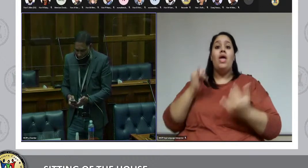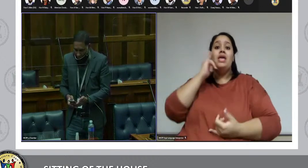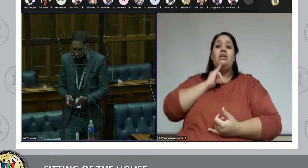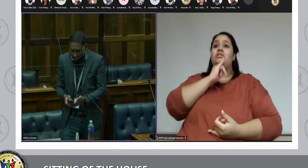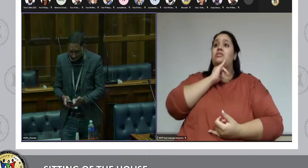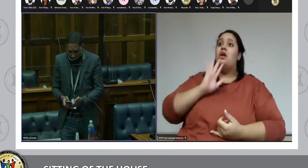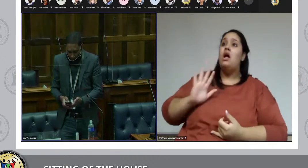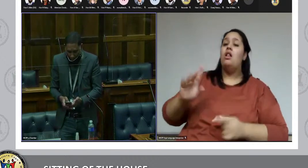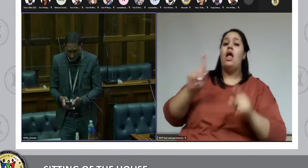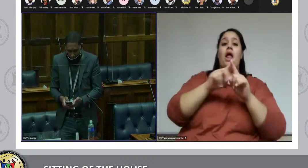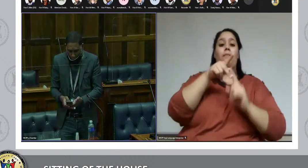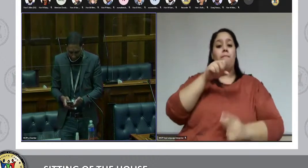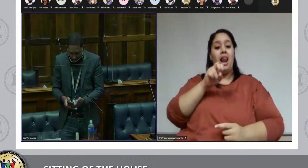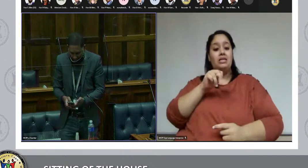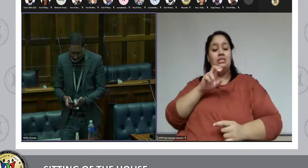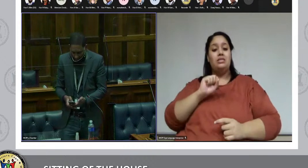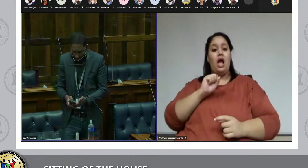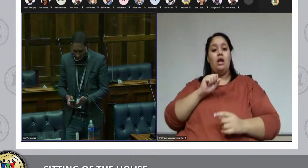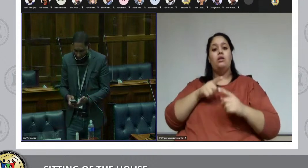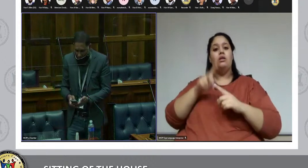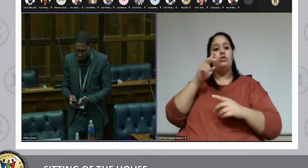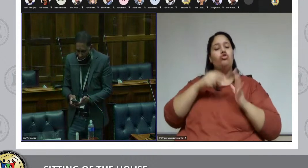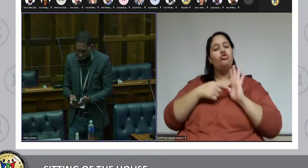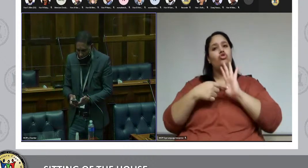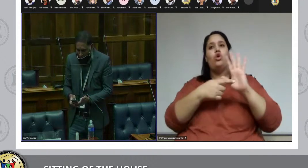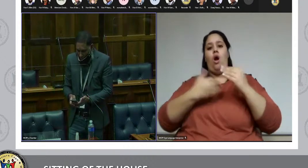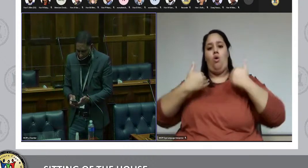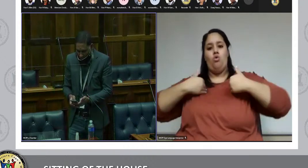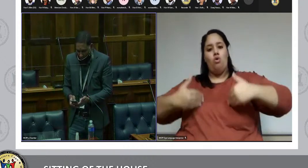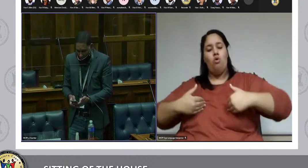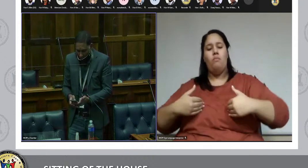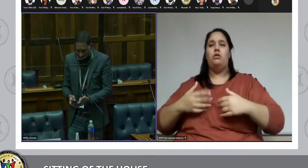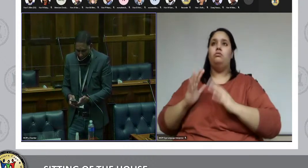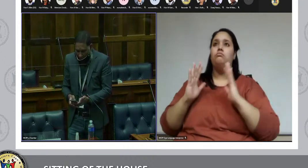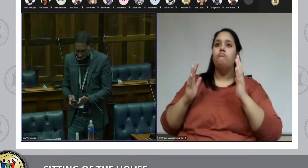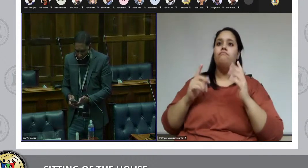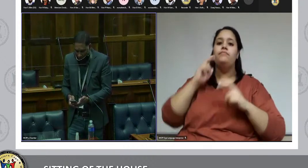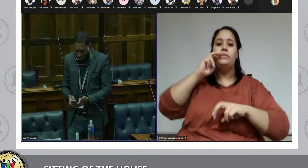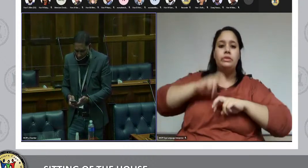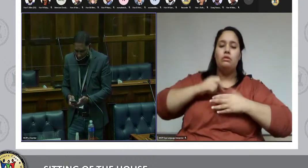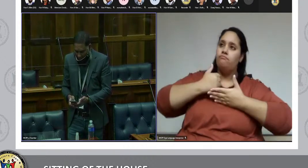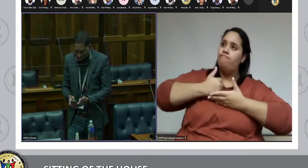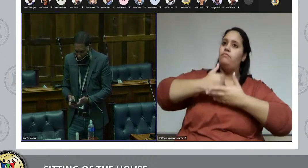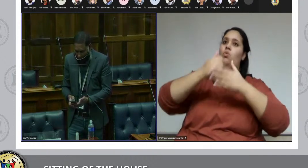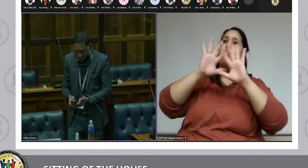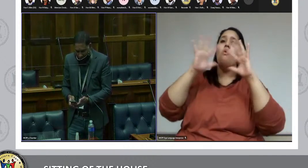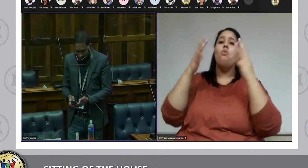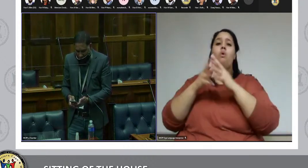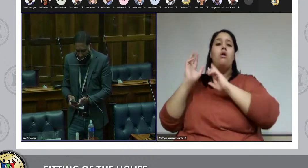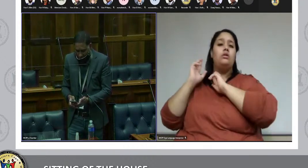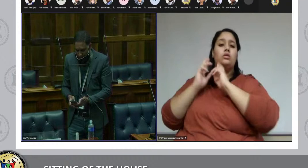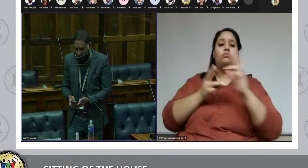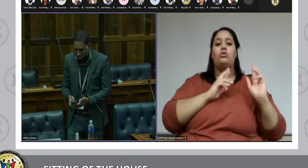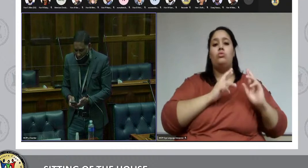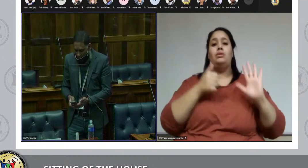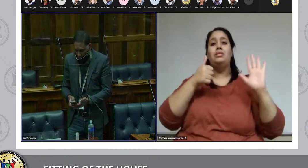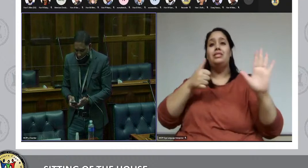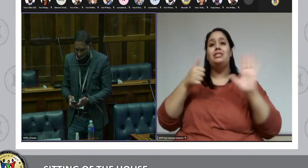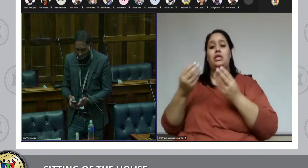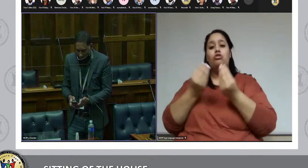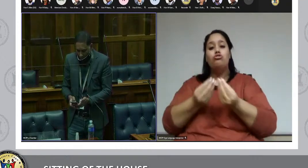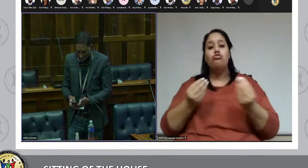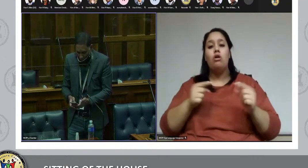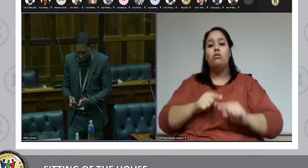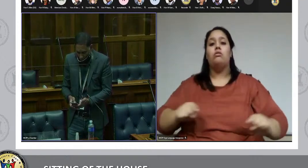also lit a flame of humanity as the world responded in the outrage against the massacre of 66 Palestinian